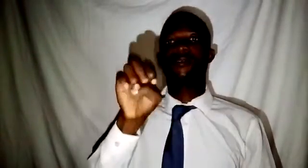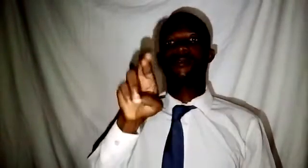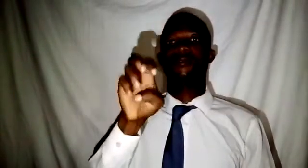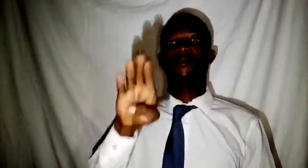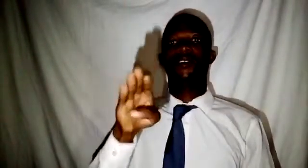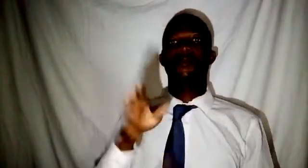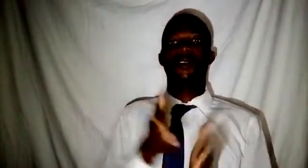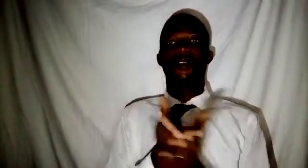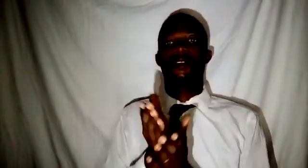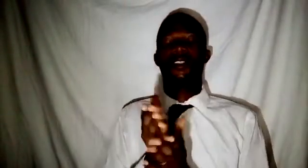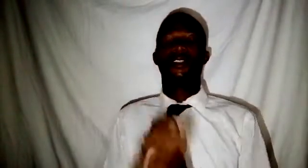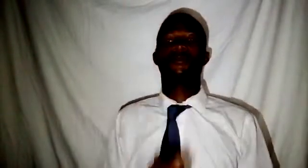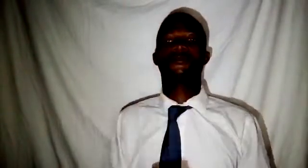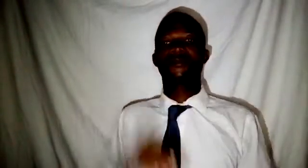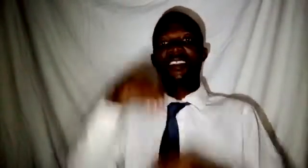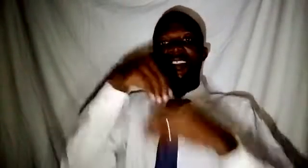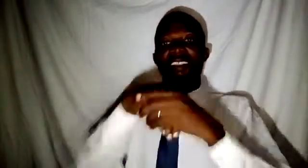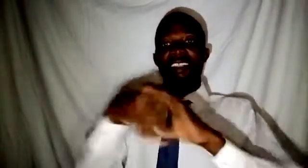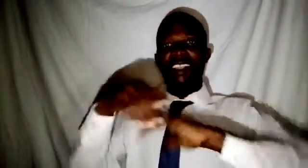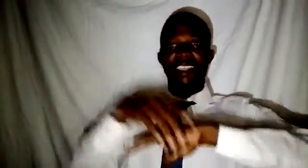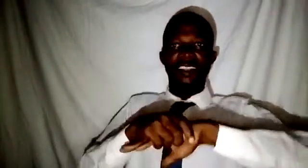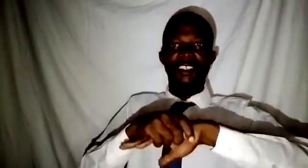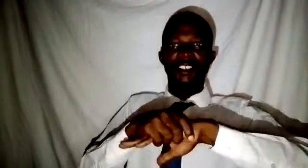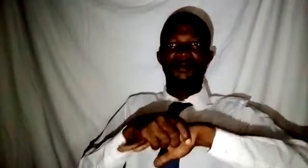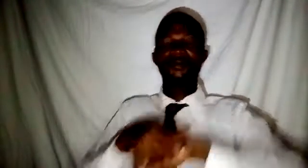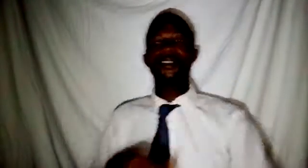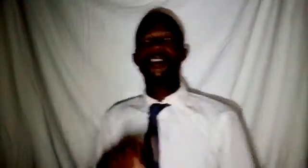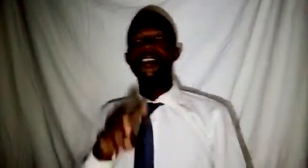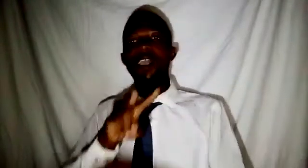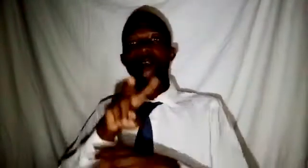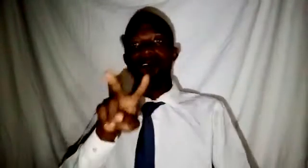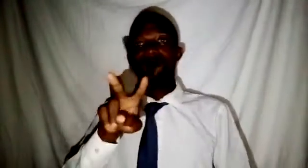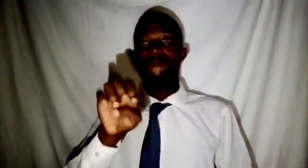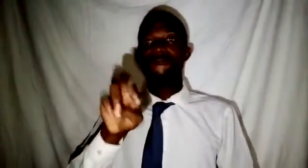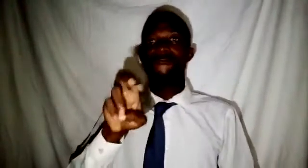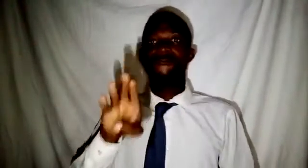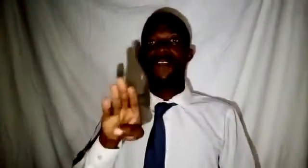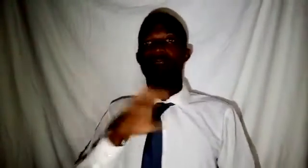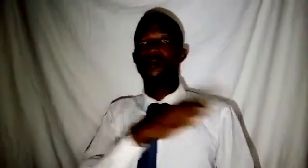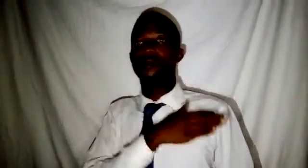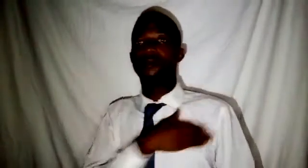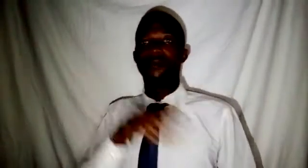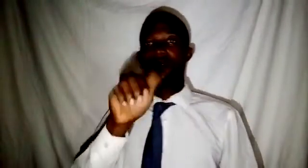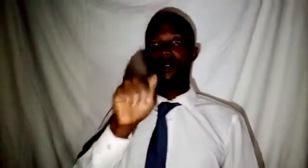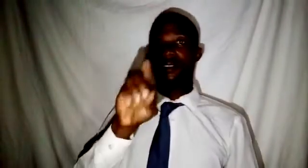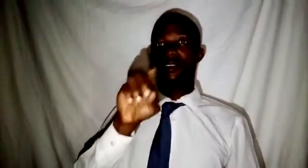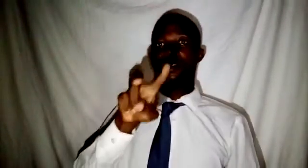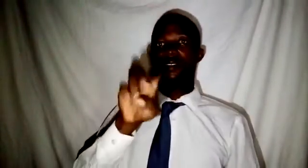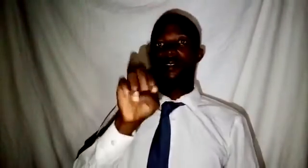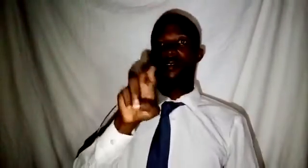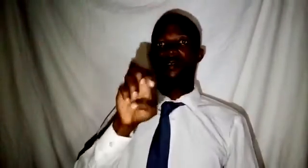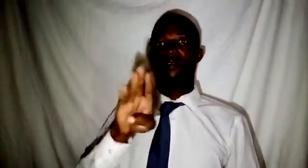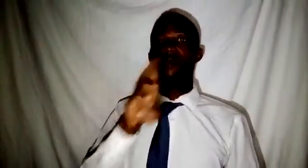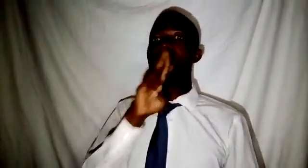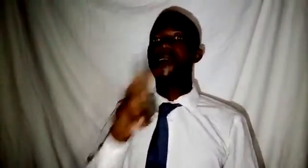In English, verbs and adverbs play very important roles in our day-to-day use of the language. It